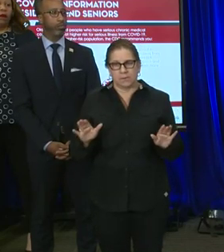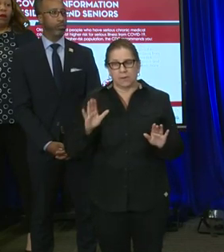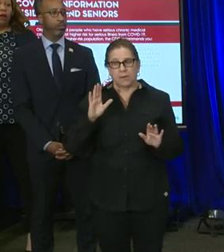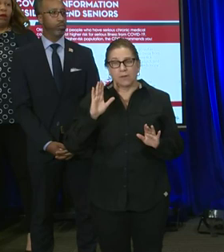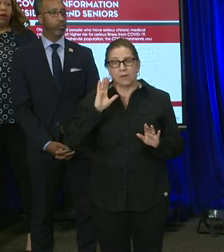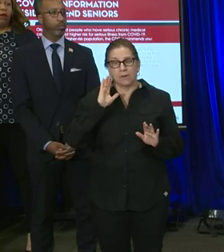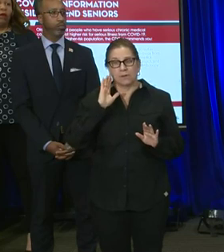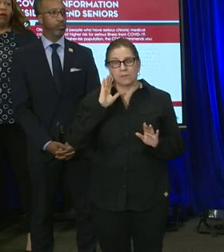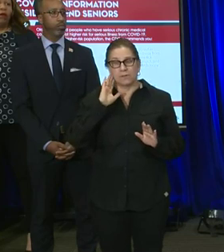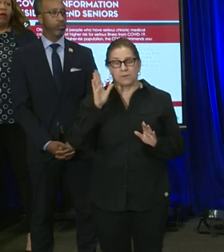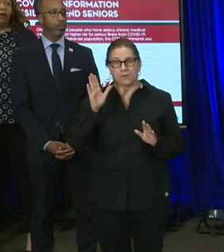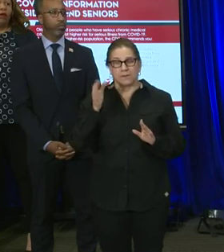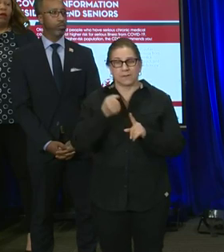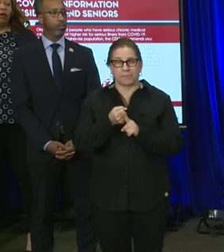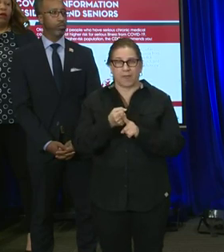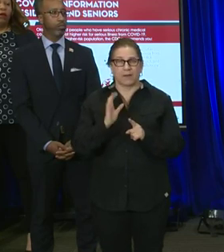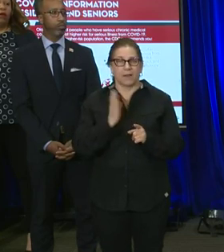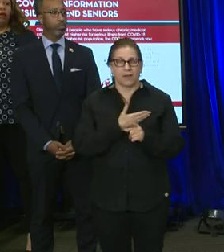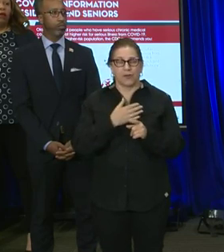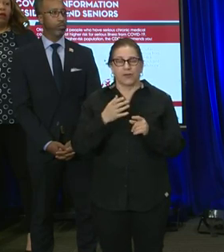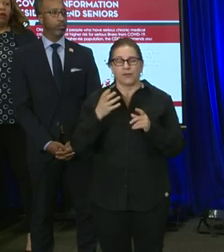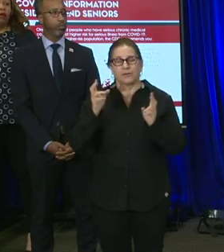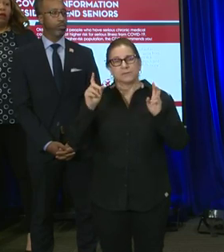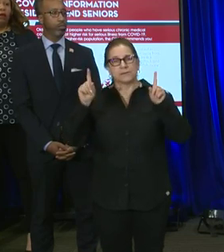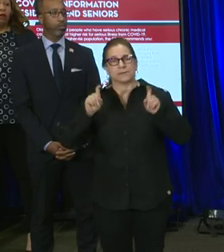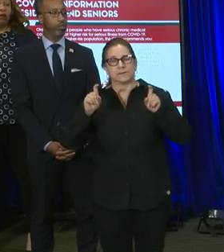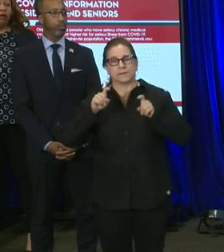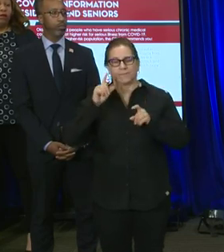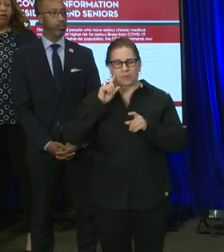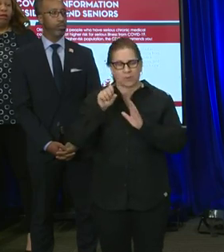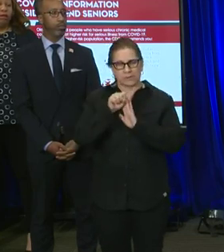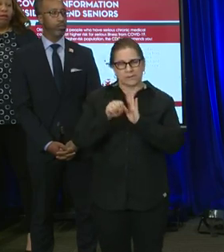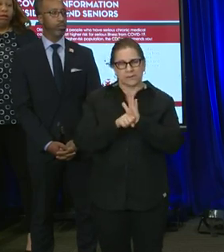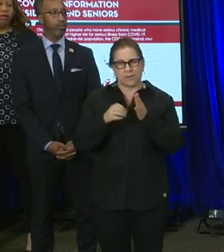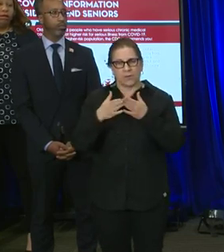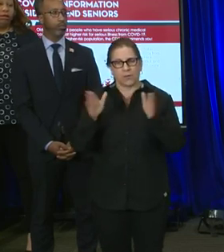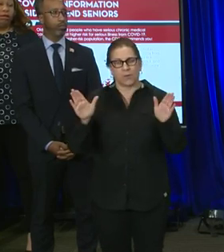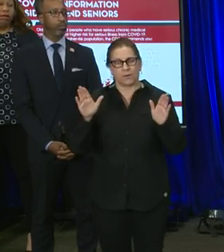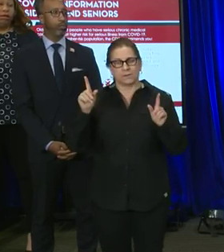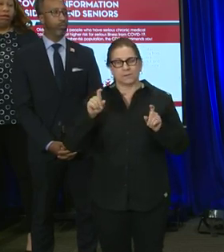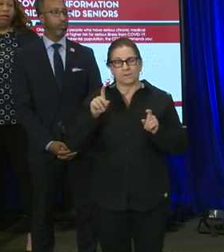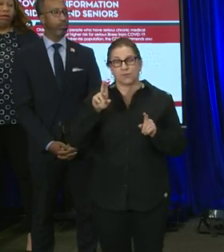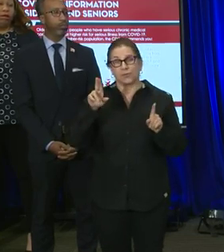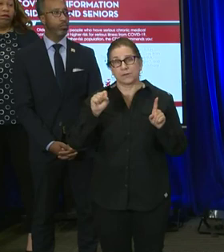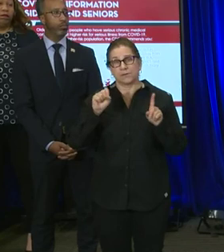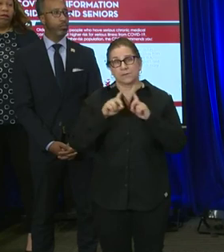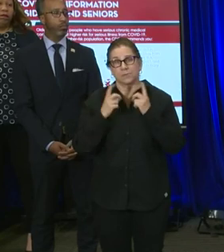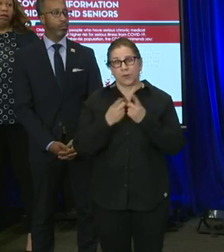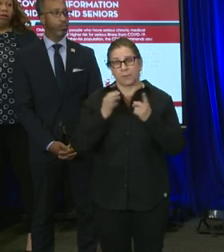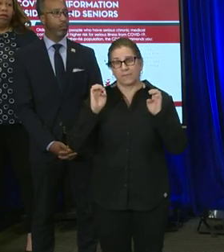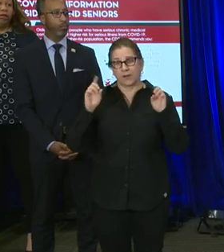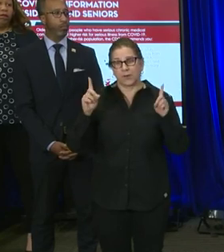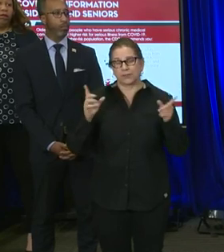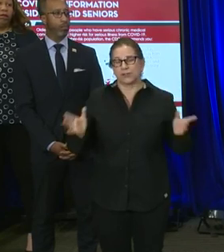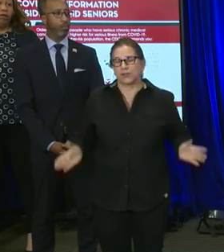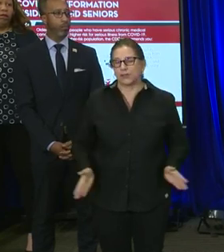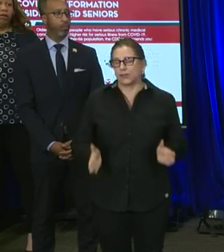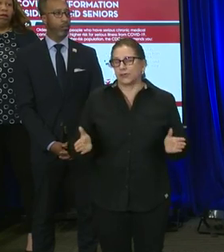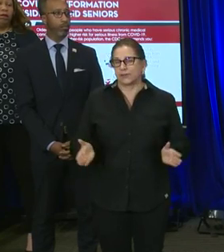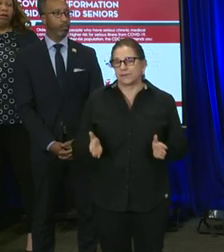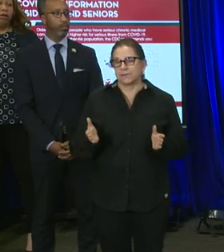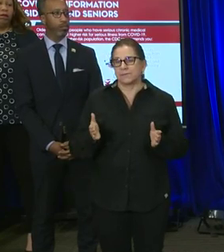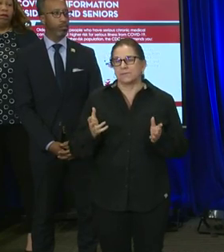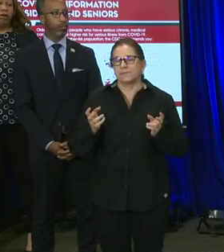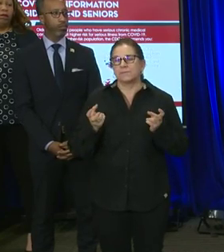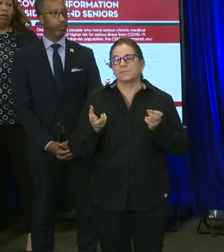Department of Education invited states to apply for waivers, and OSSI will seek a waiver for the 2019-2020